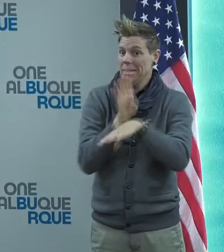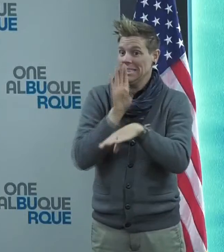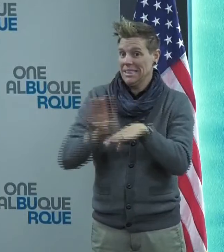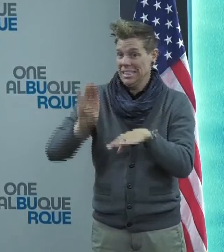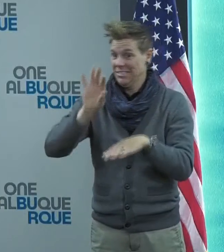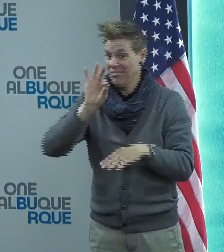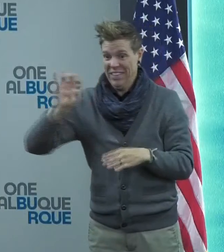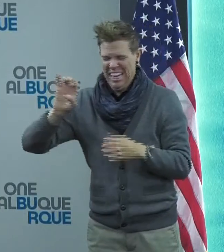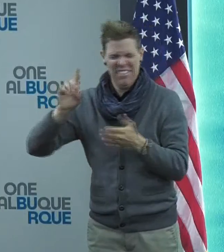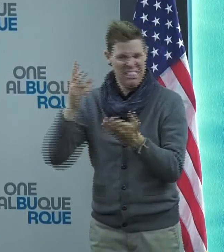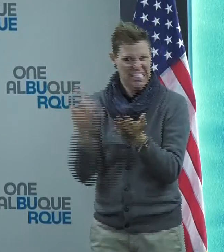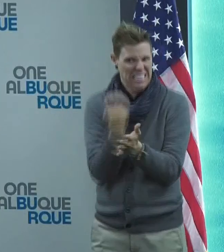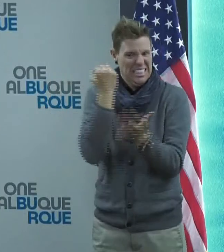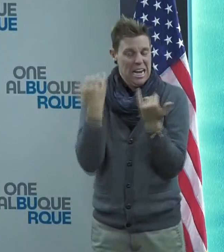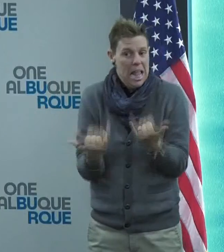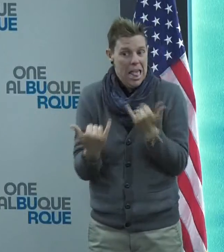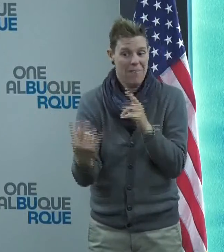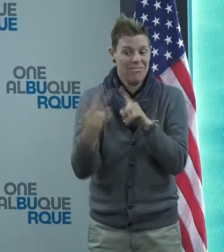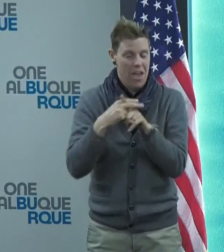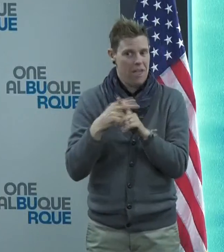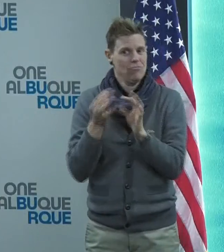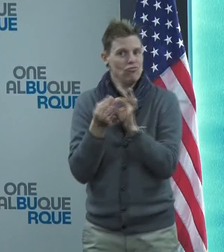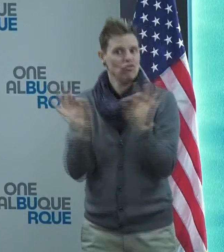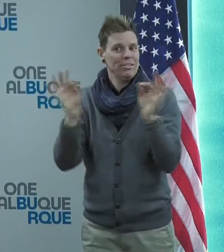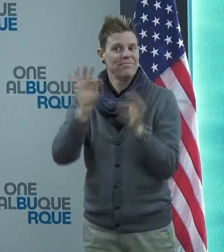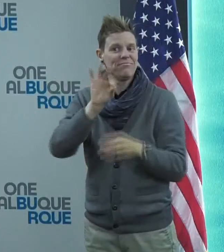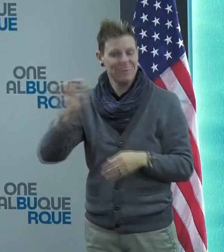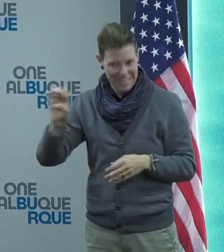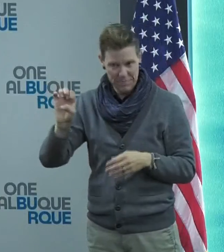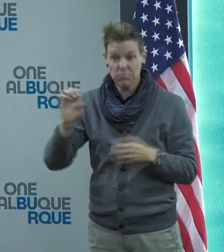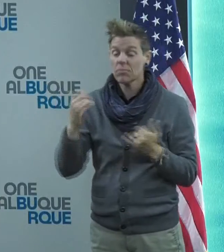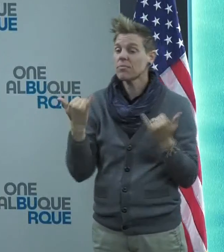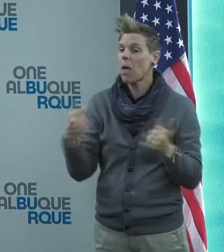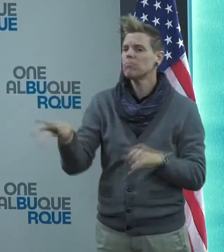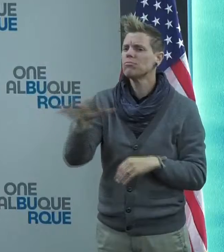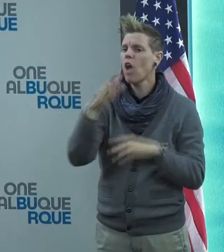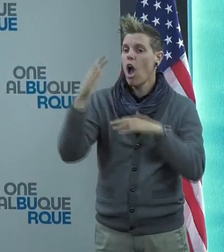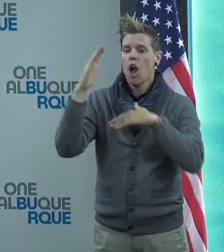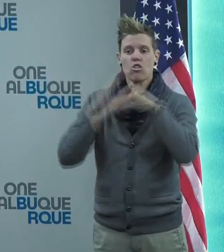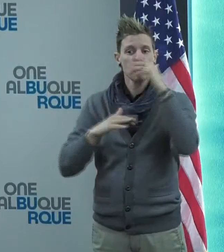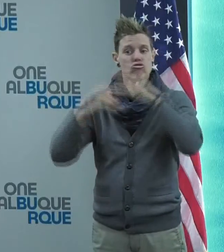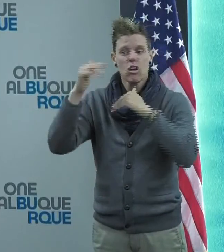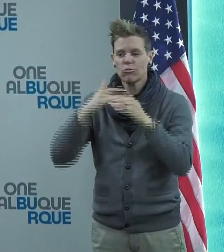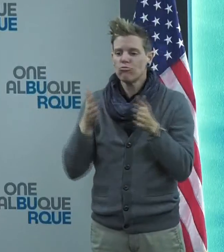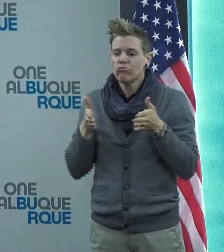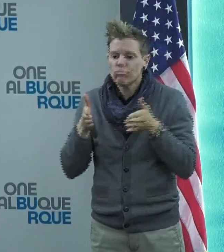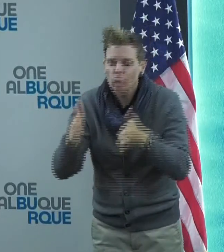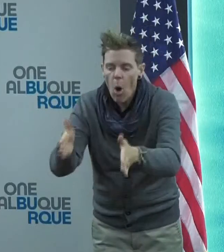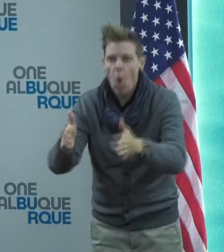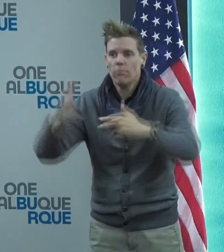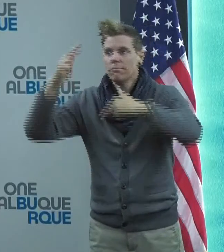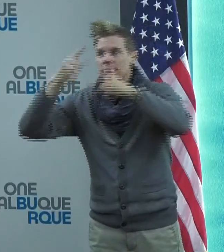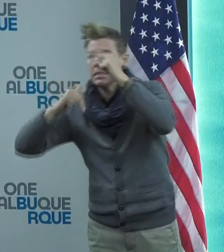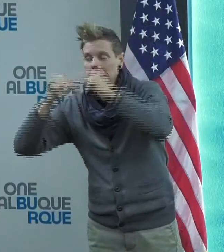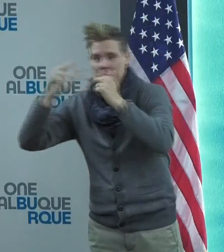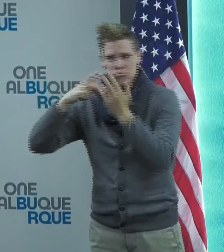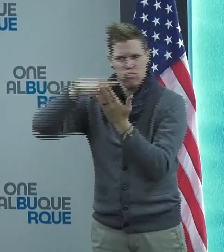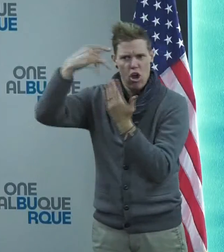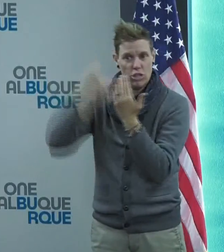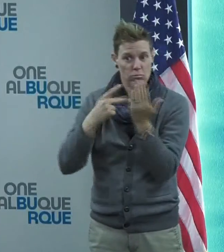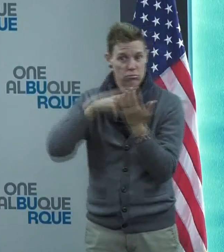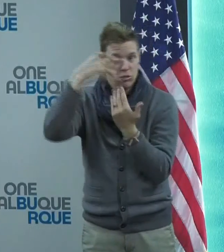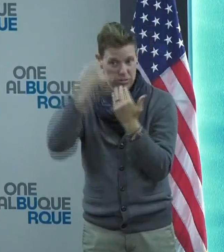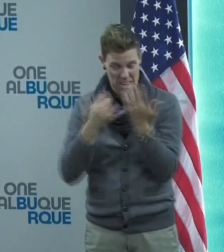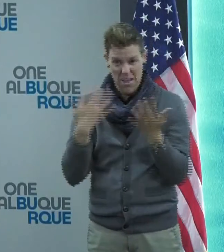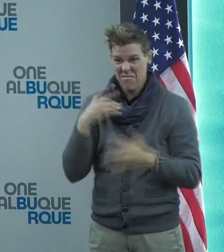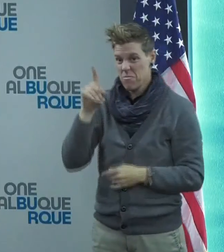our construction projects. So we're now up to 120 million in projects all around the city. And you can see most recently a